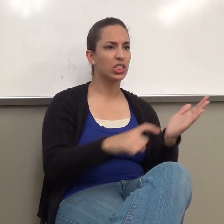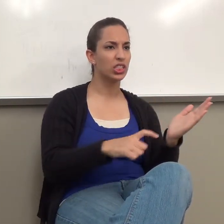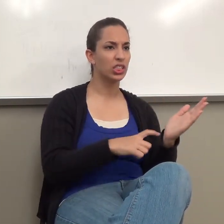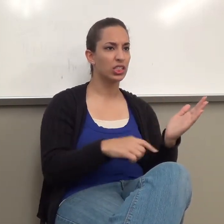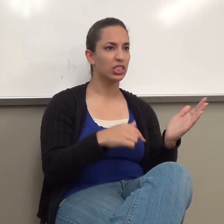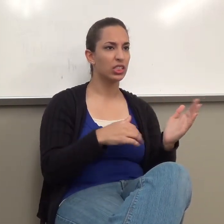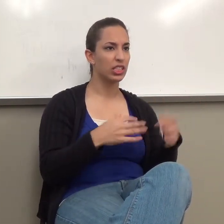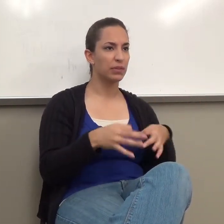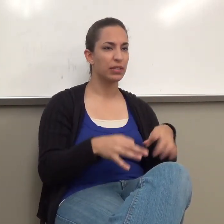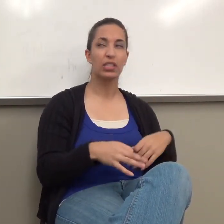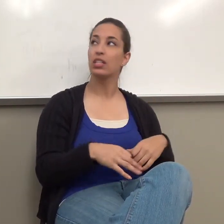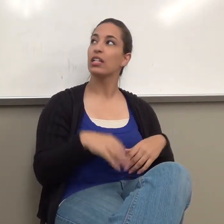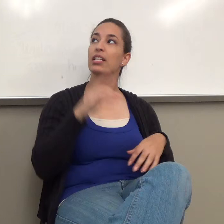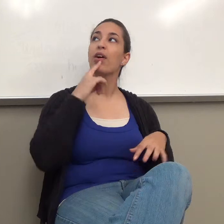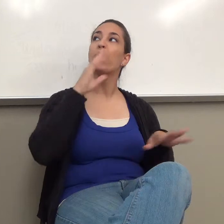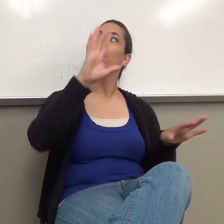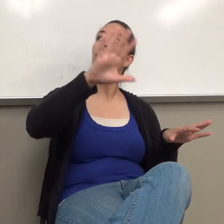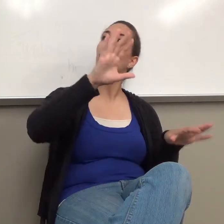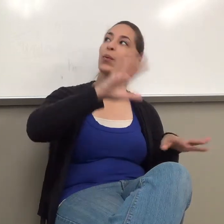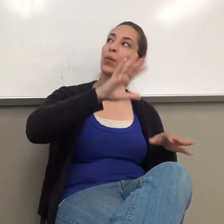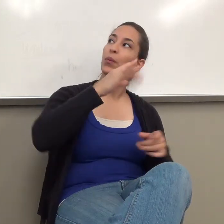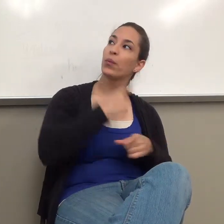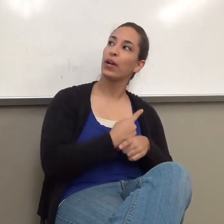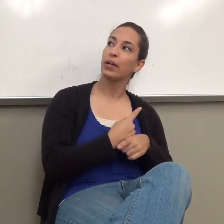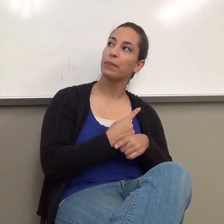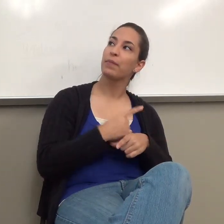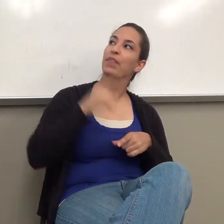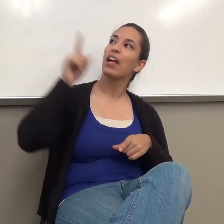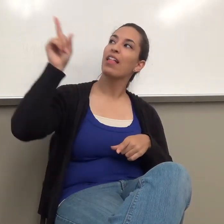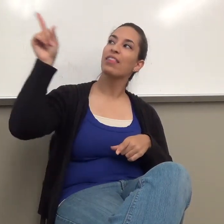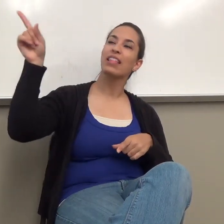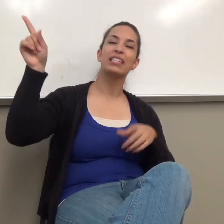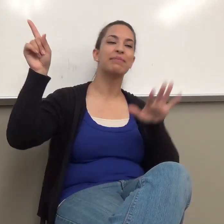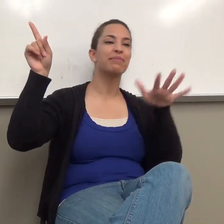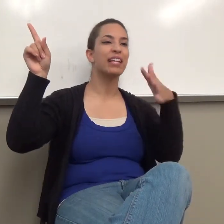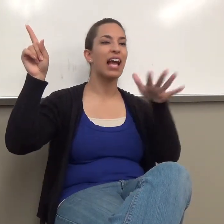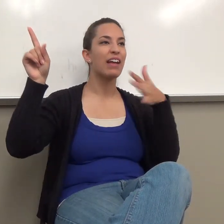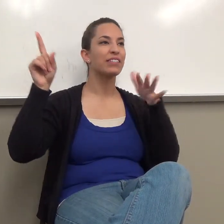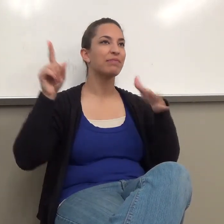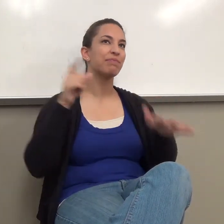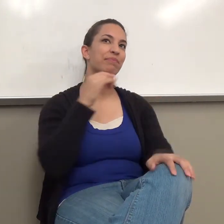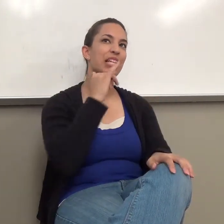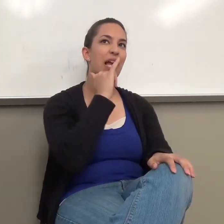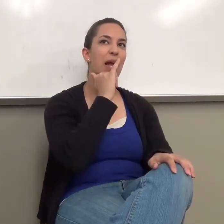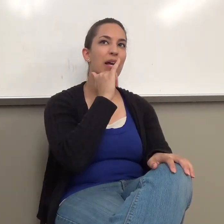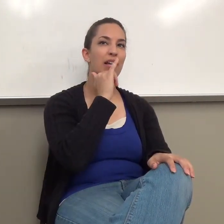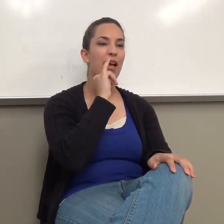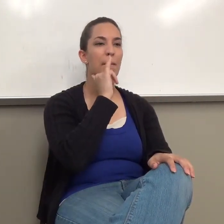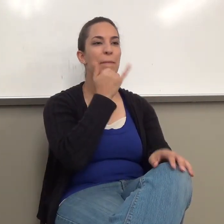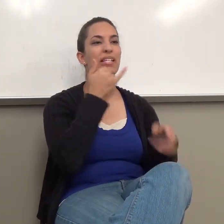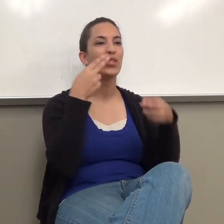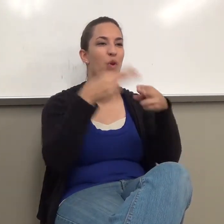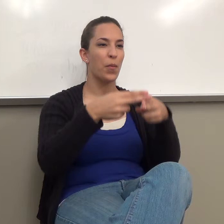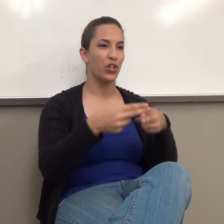is kind of a misnomer, and I'm glad you caught that. This